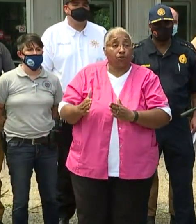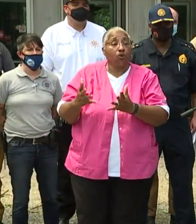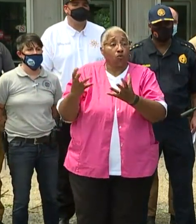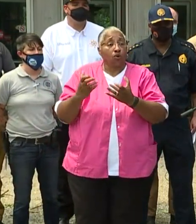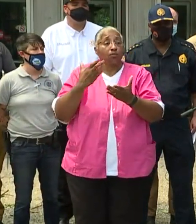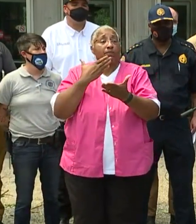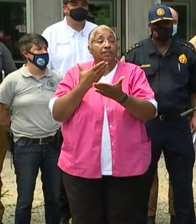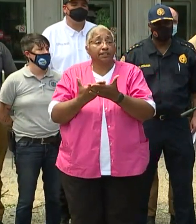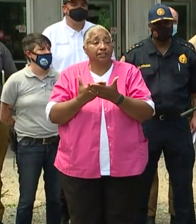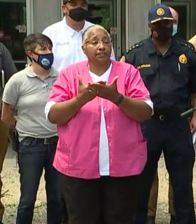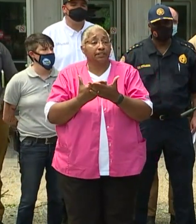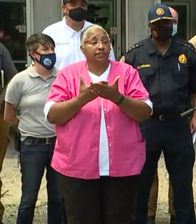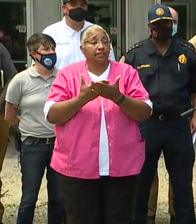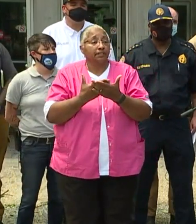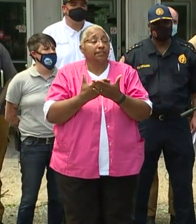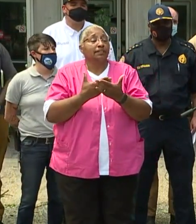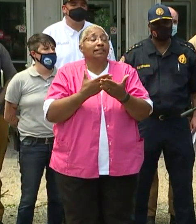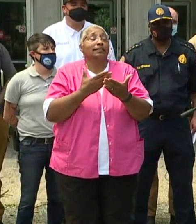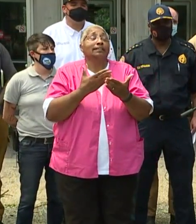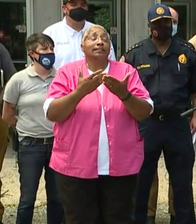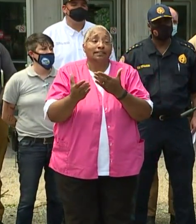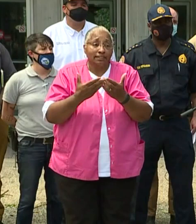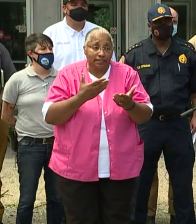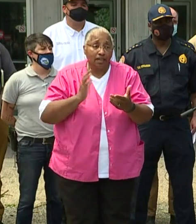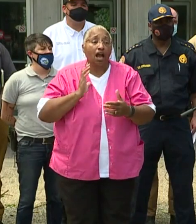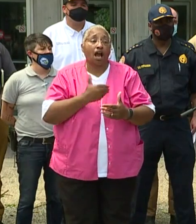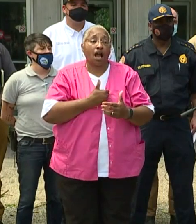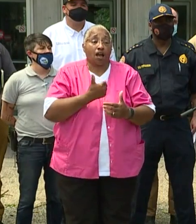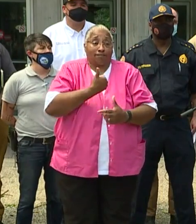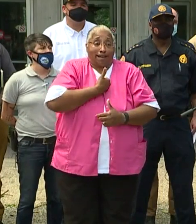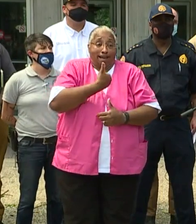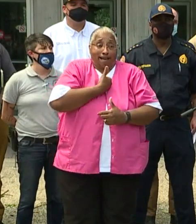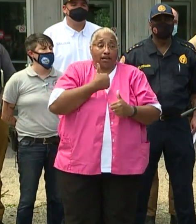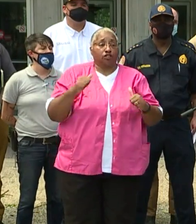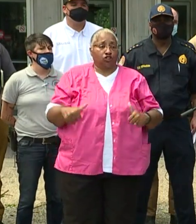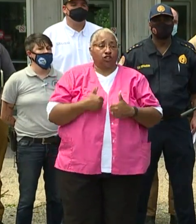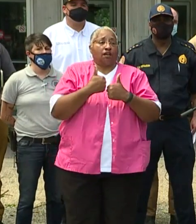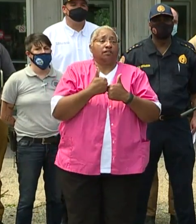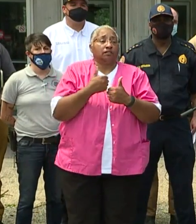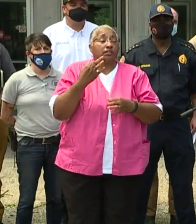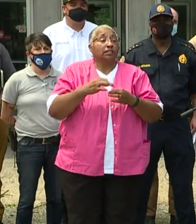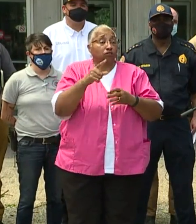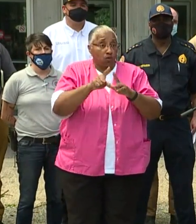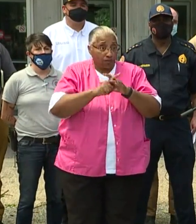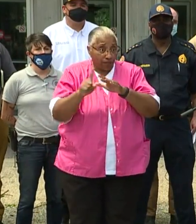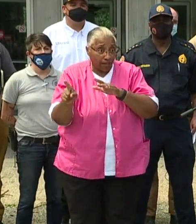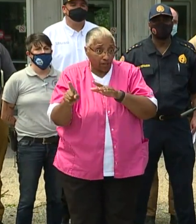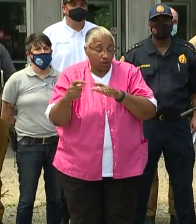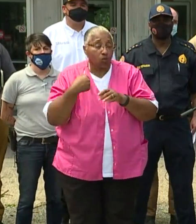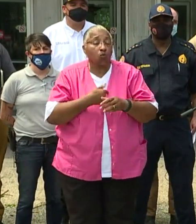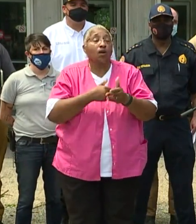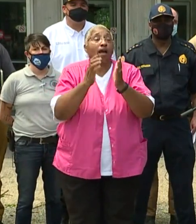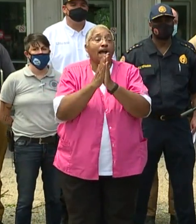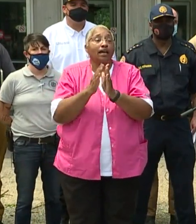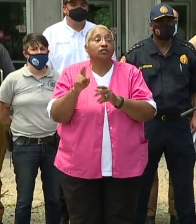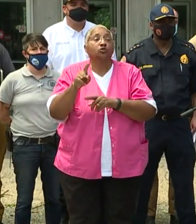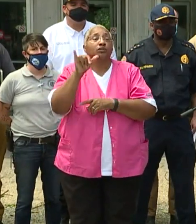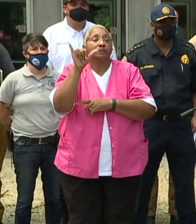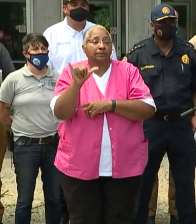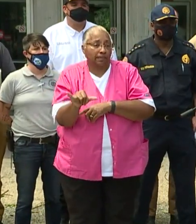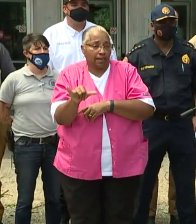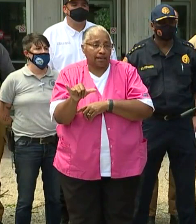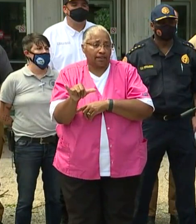in spite of the challenges that we have. Again, if you evacuated, we're asking you to stay where you